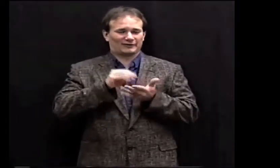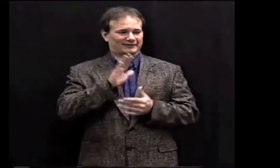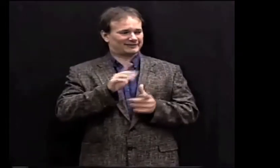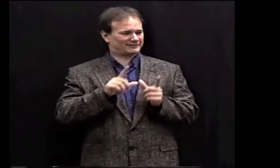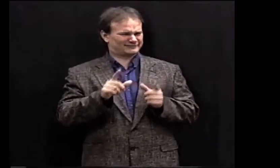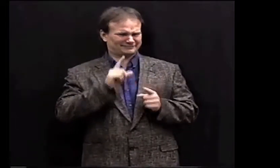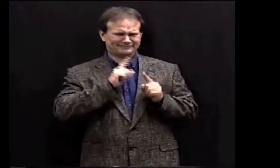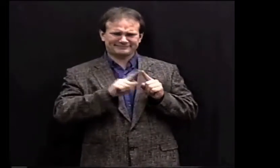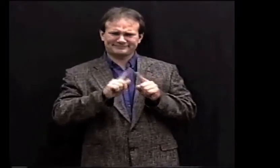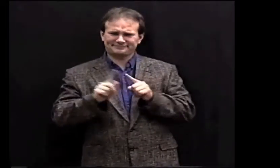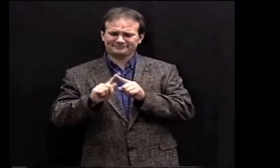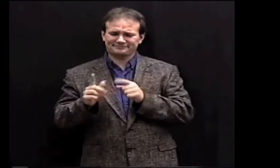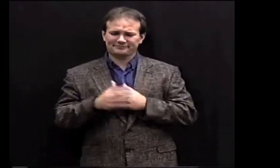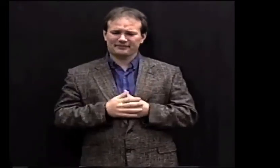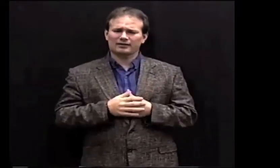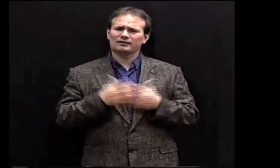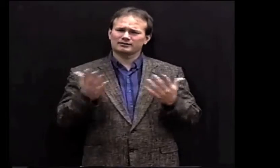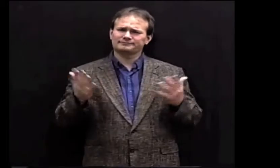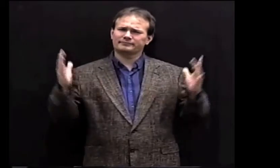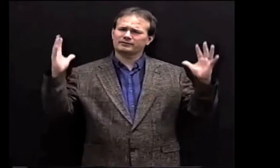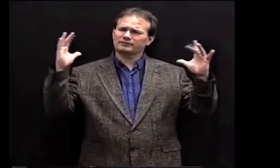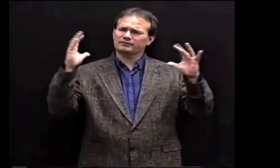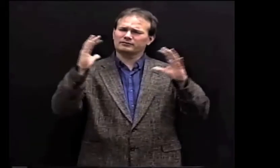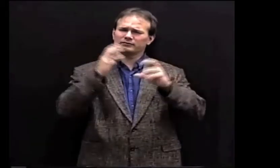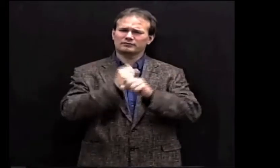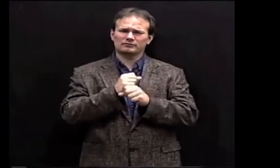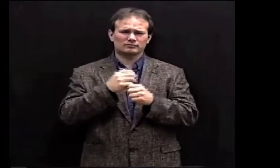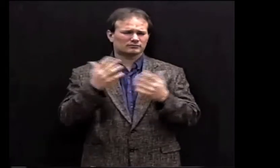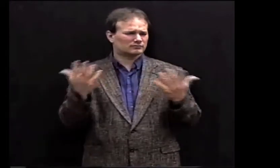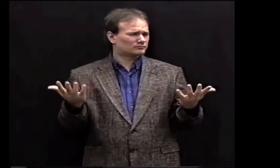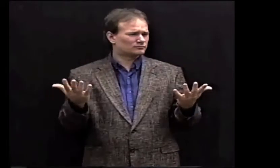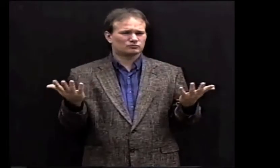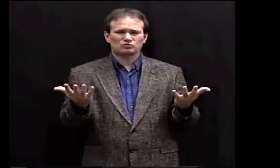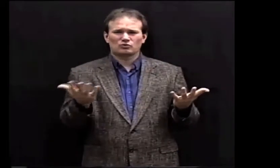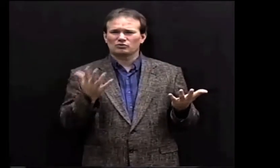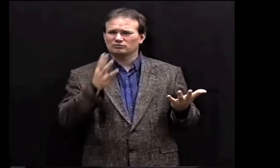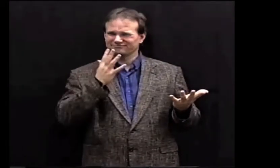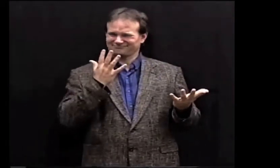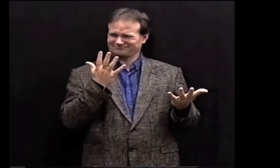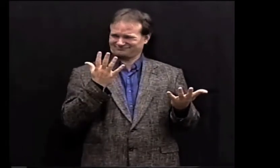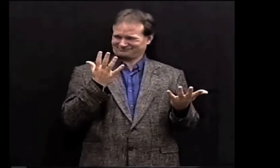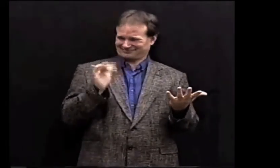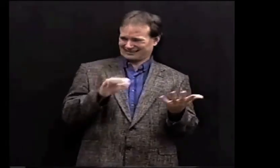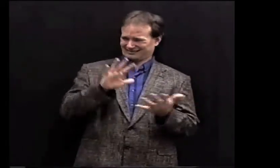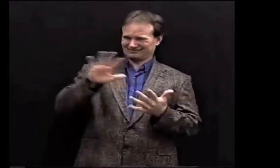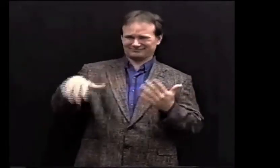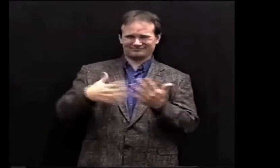Oh, that's interesting. Anyway, I hope you learned something about the